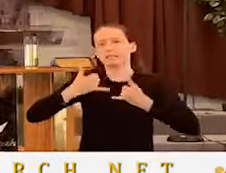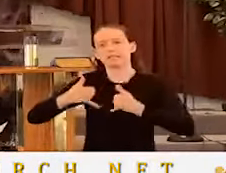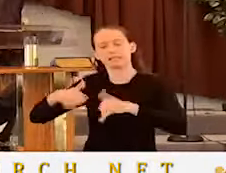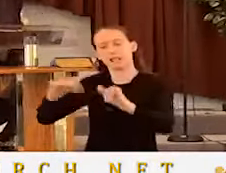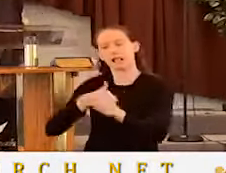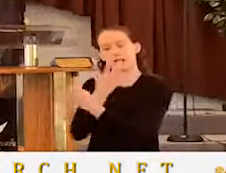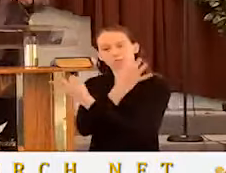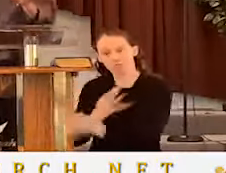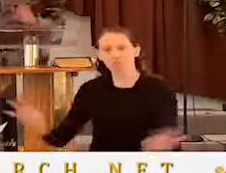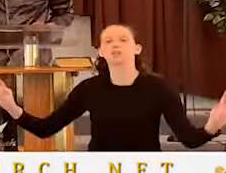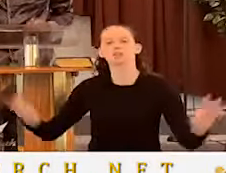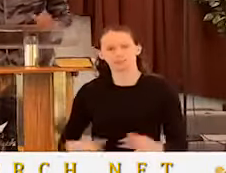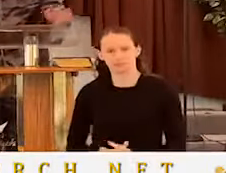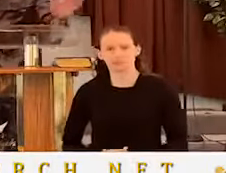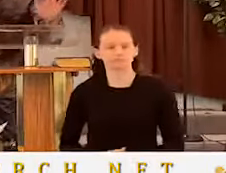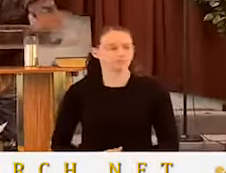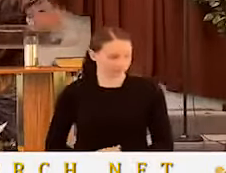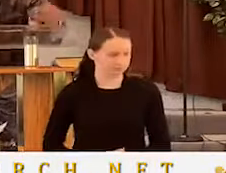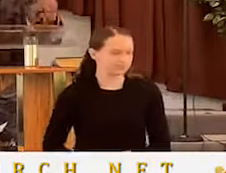still free.